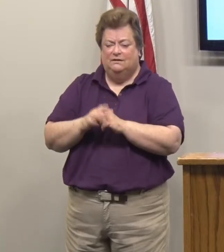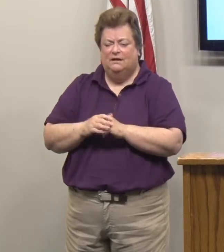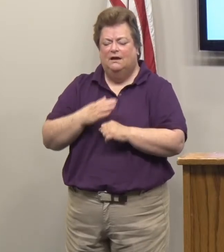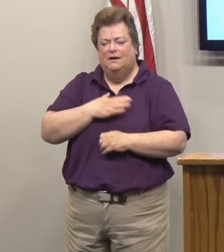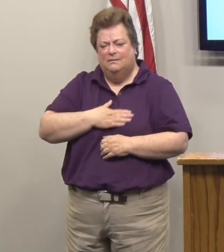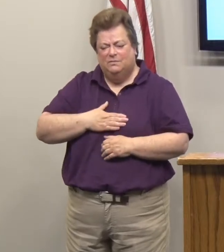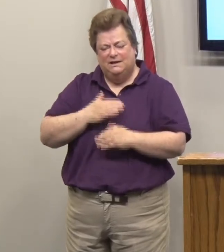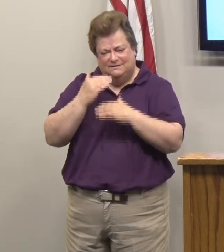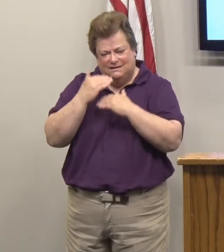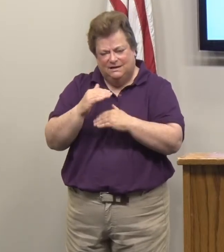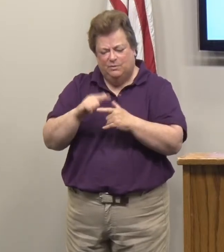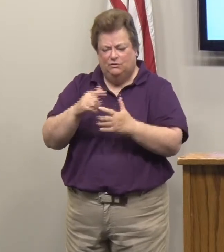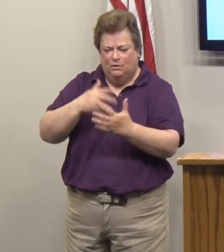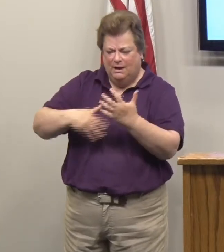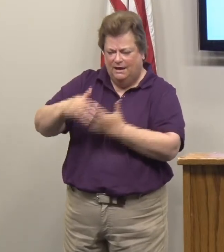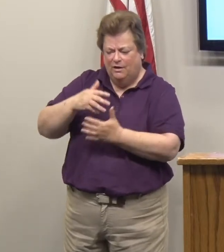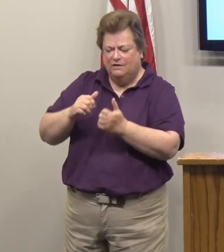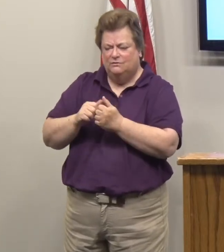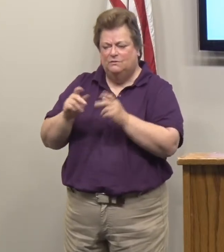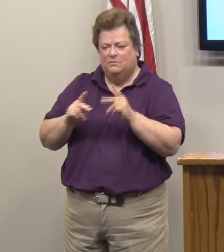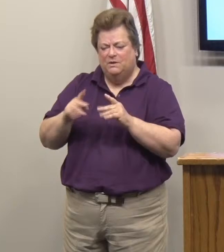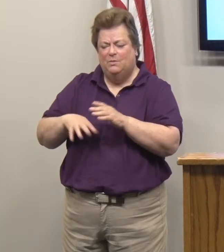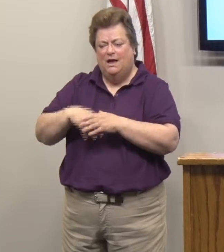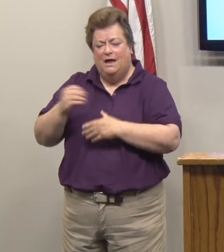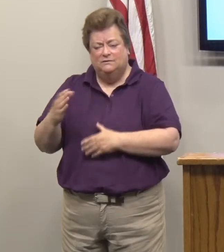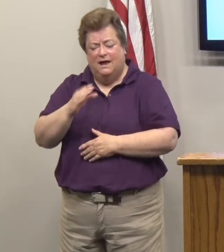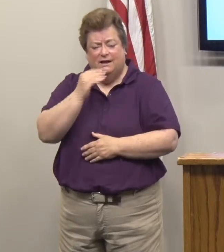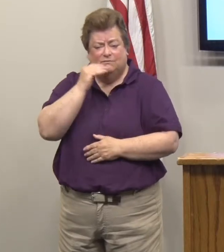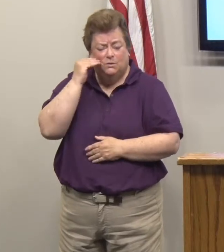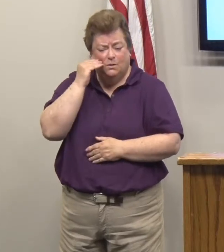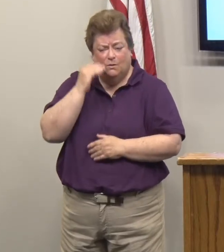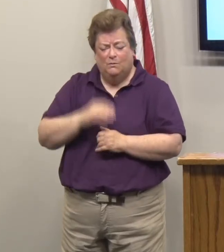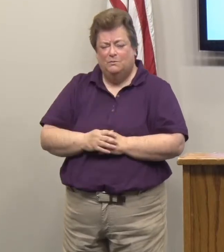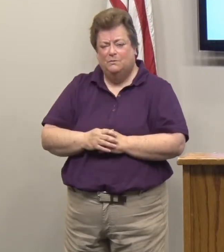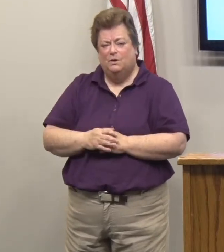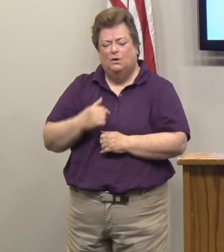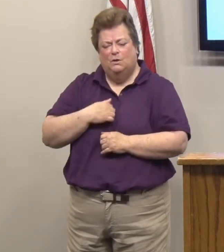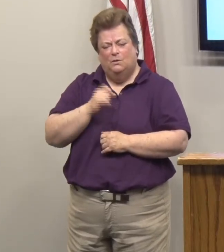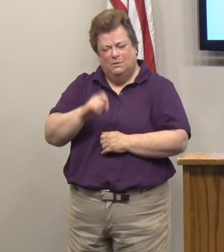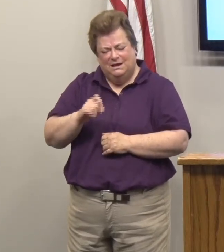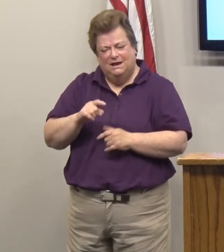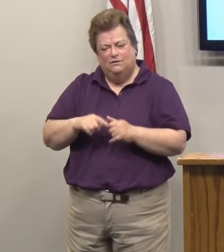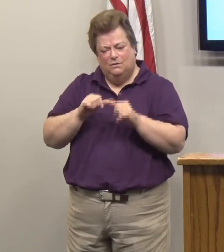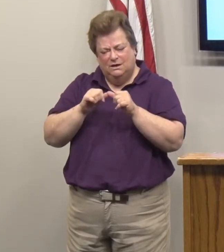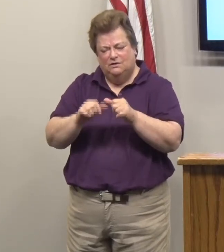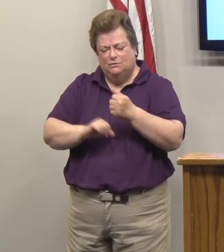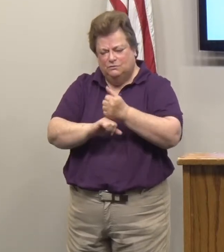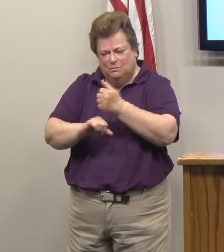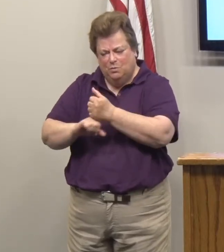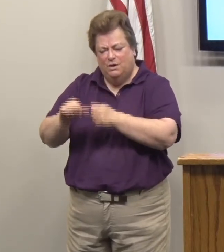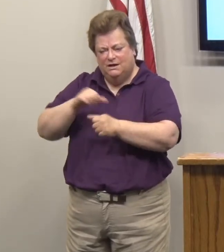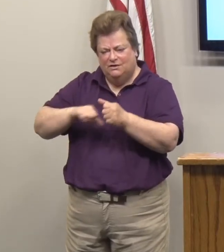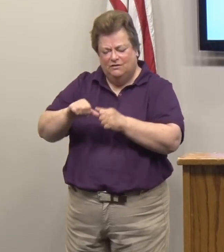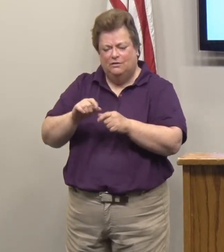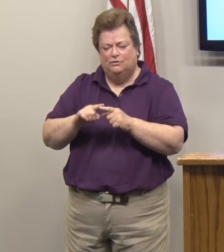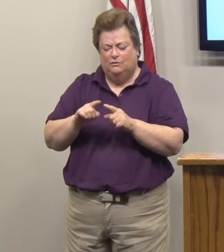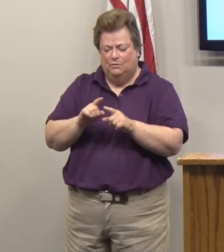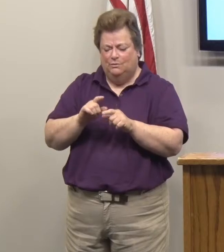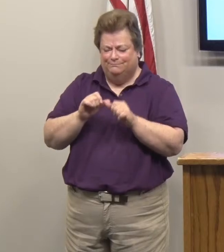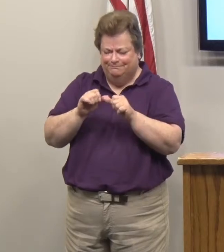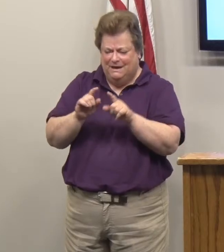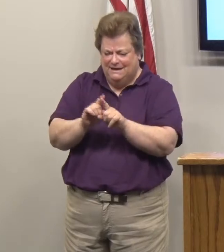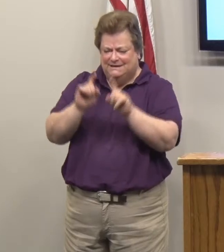our community remains at high risk for the spread of COVID-19. Anyone can contract and